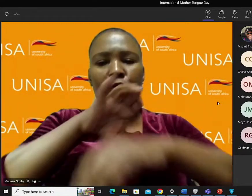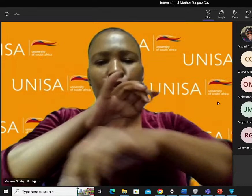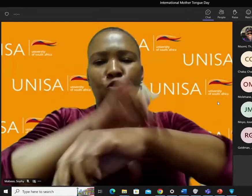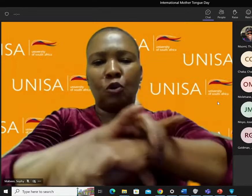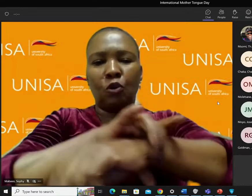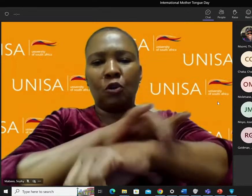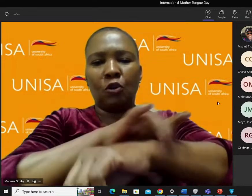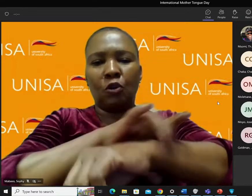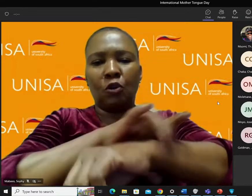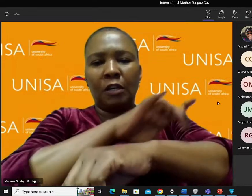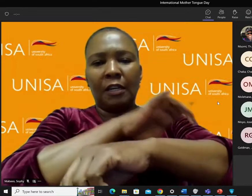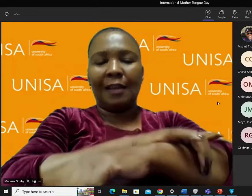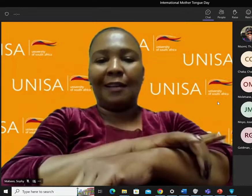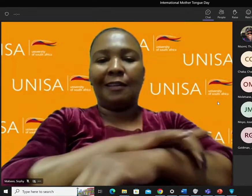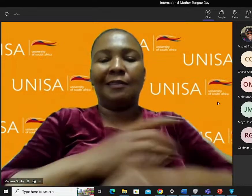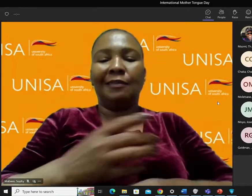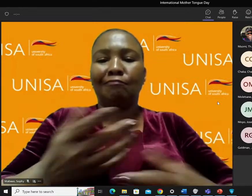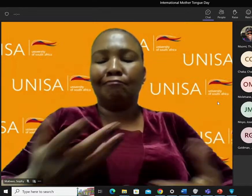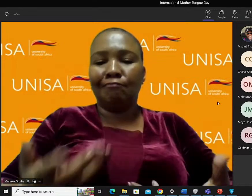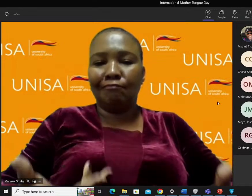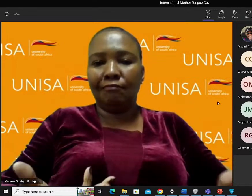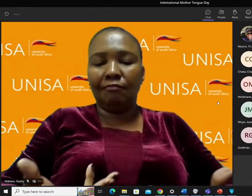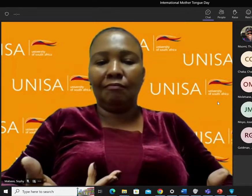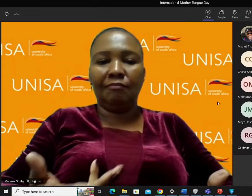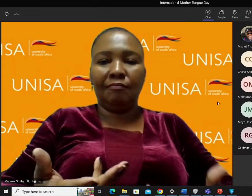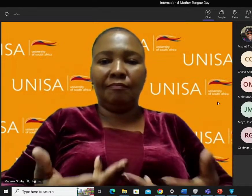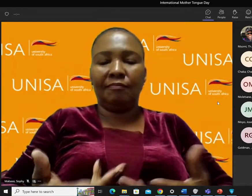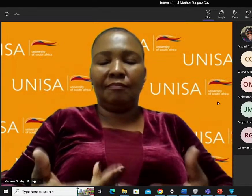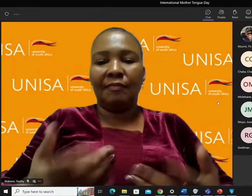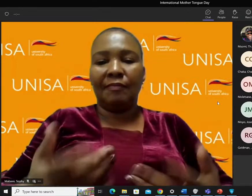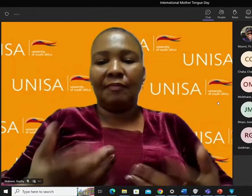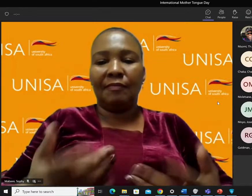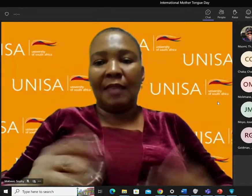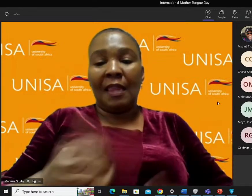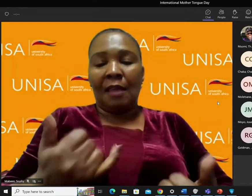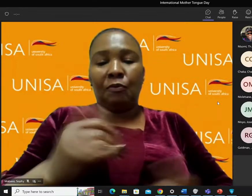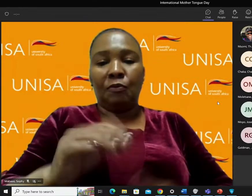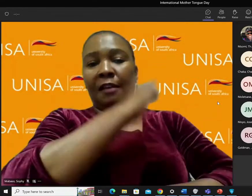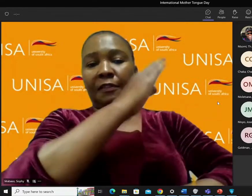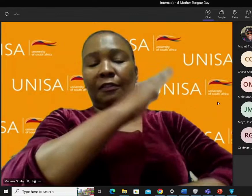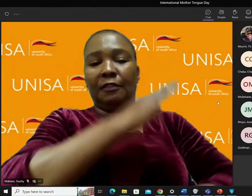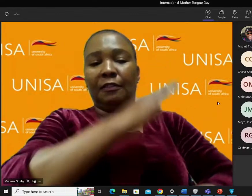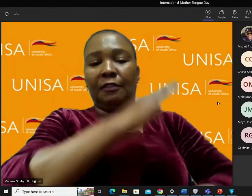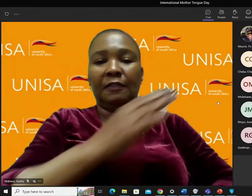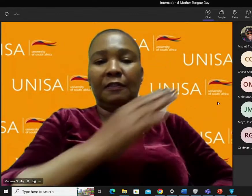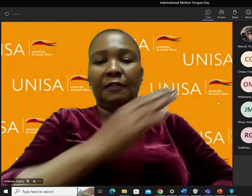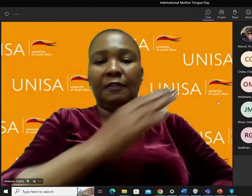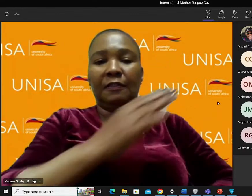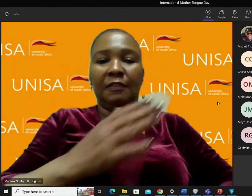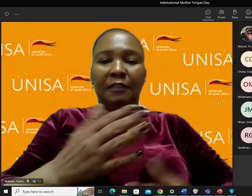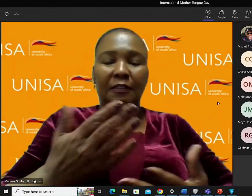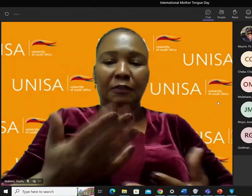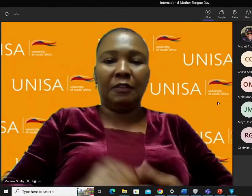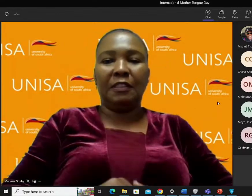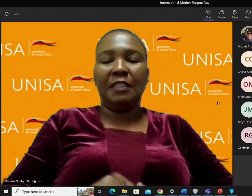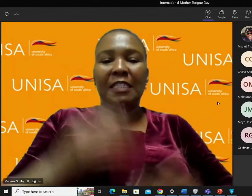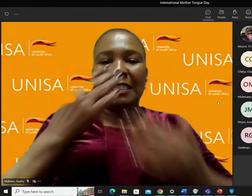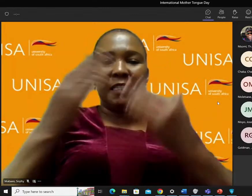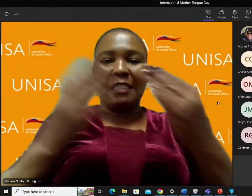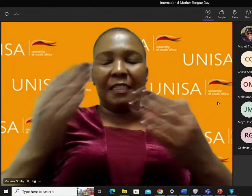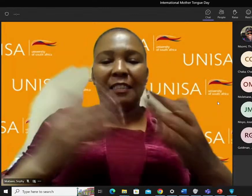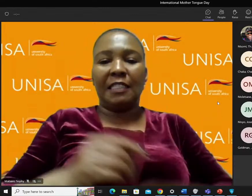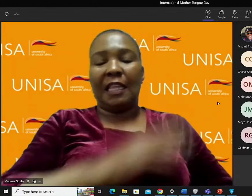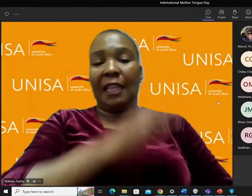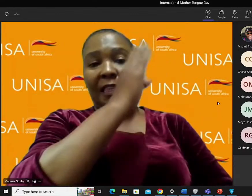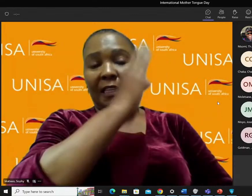we are in the afternoon, when they greet each other, they will say Inhlekani, which